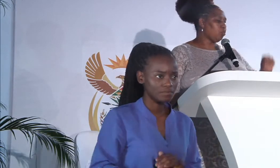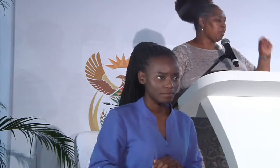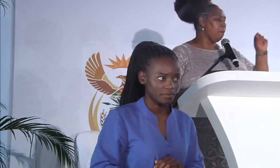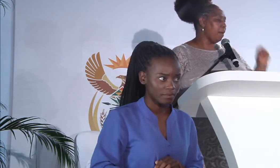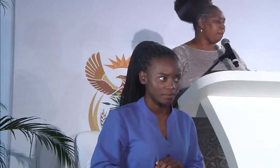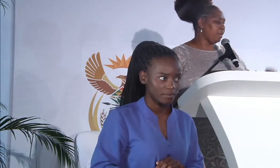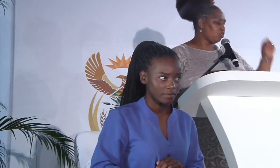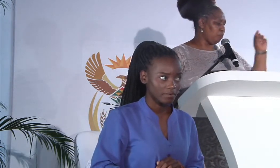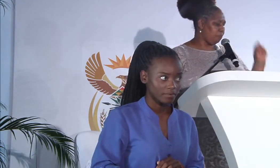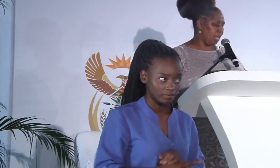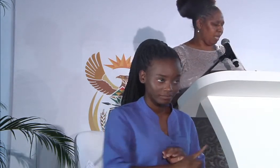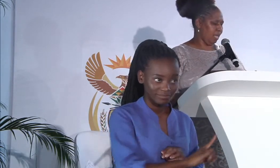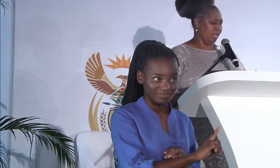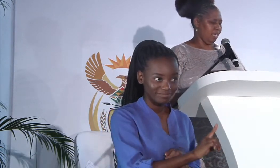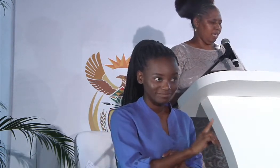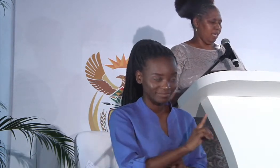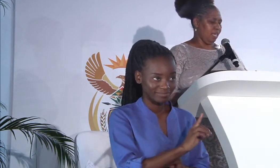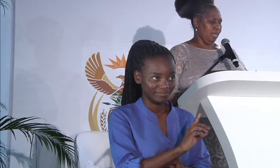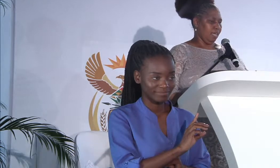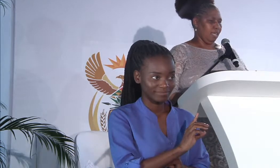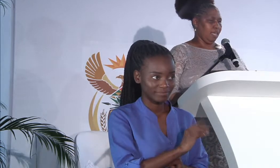to remember to be